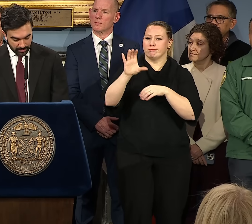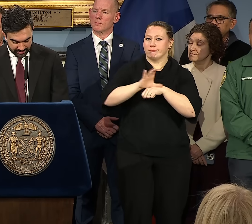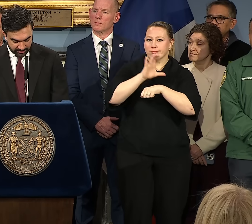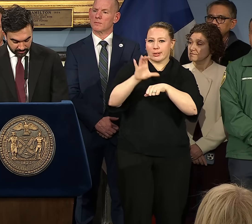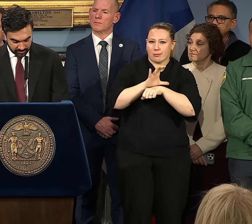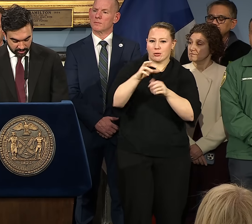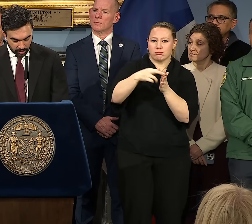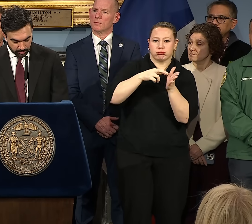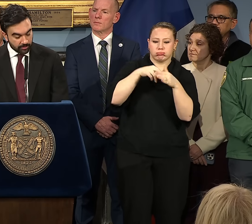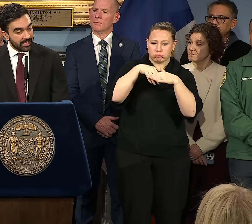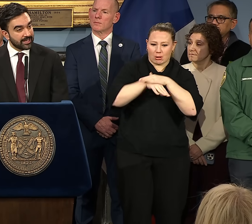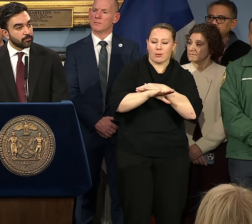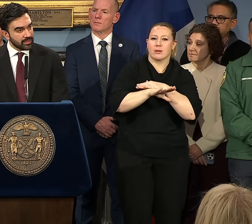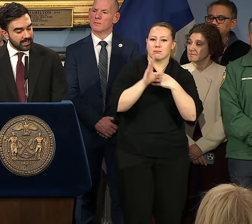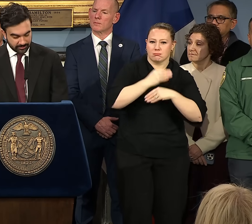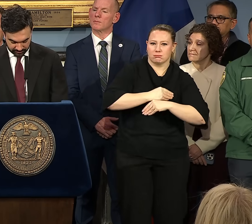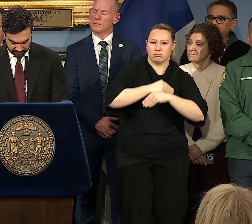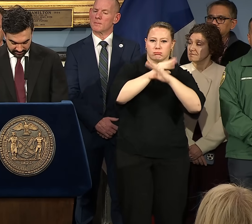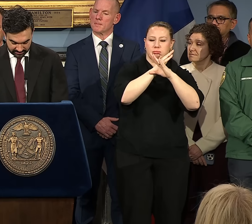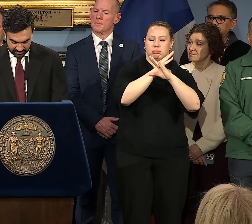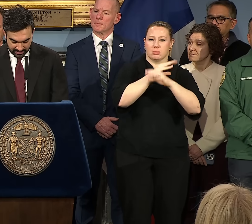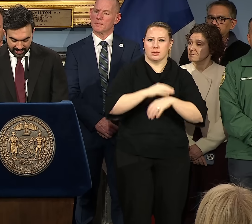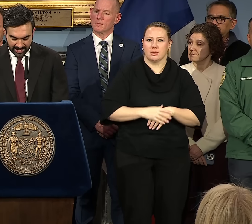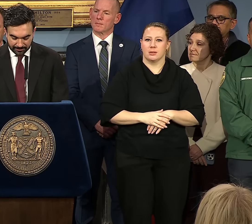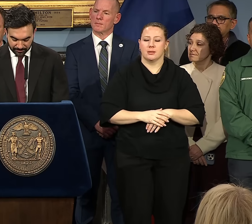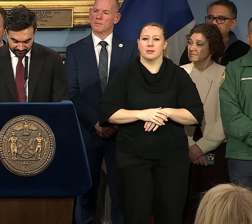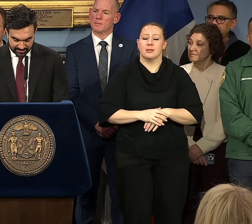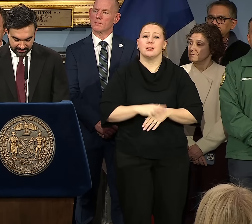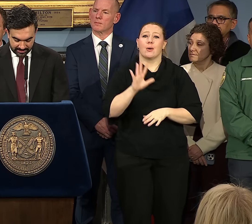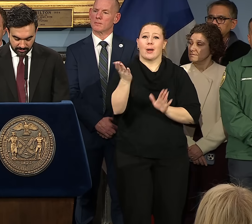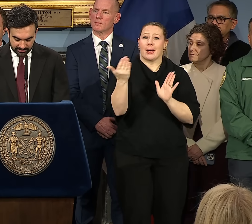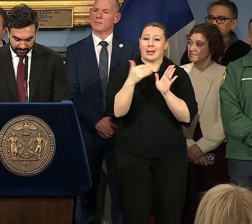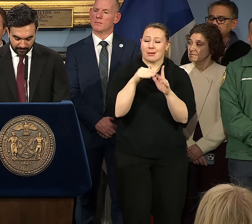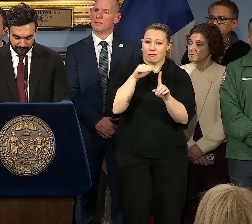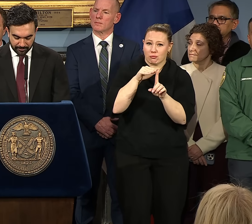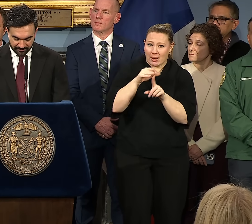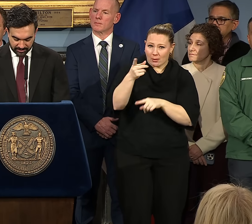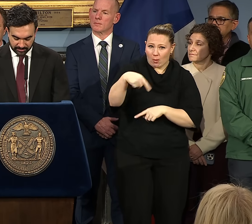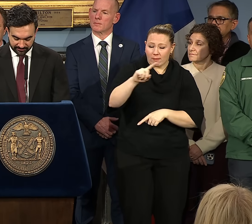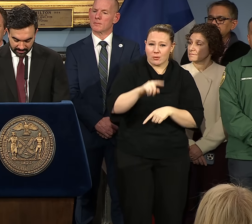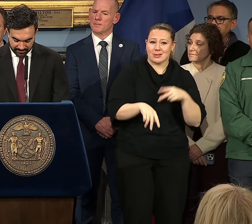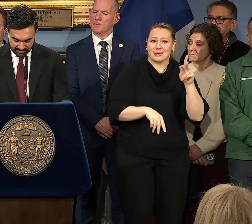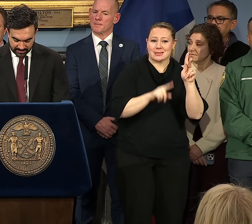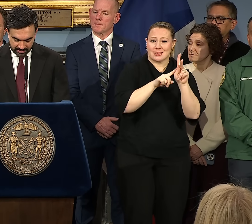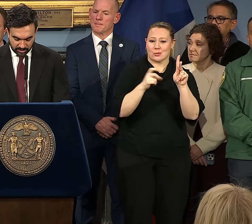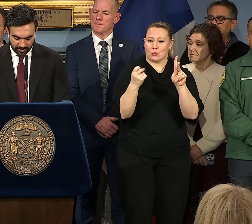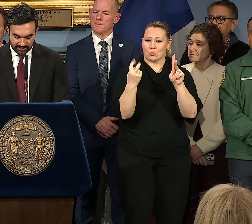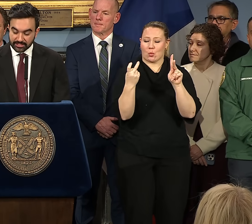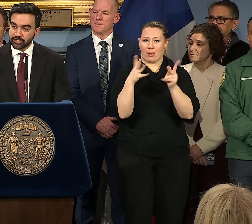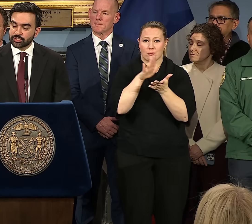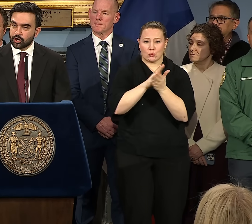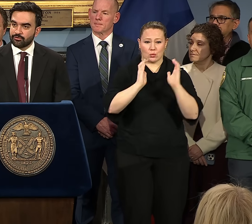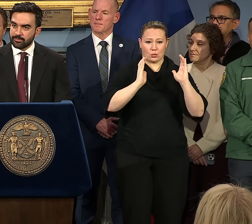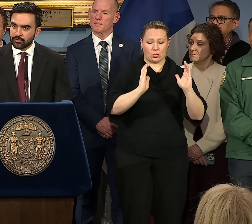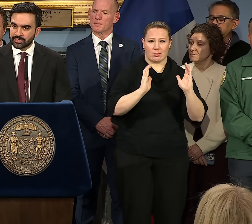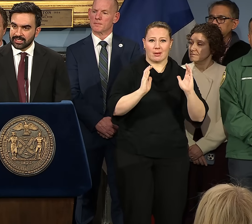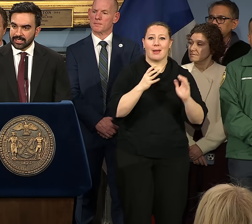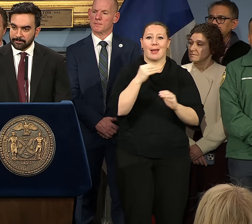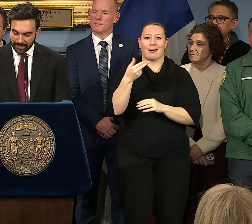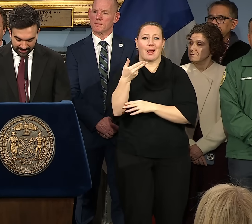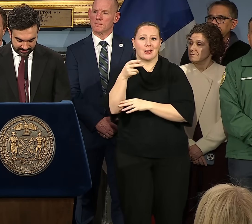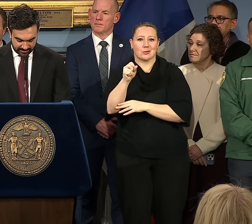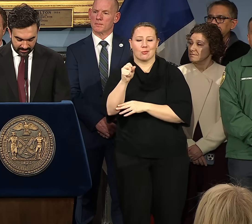6 through 8 students co-located with high school students had a previously scheduled day off for professional development, so our decision to go